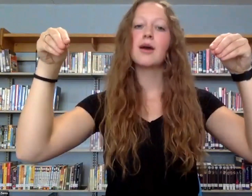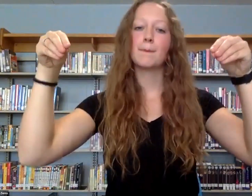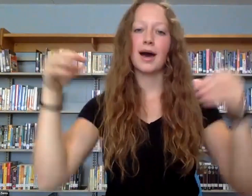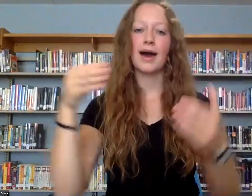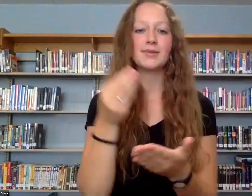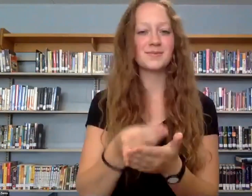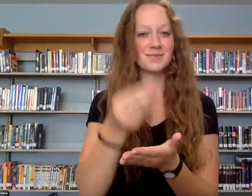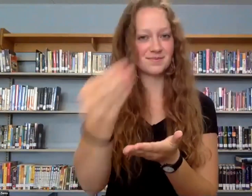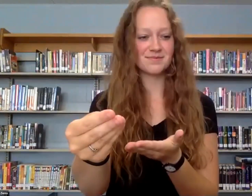buy,